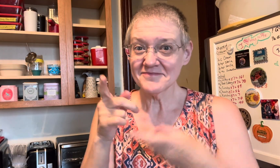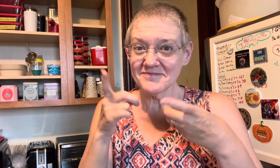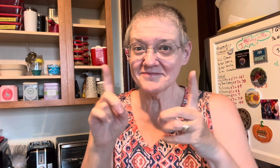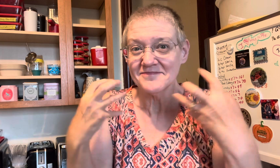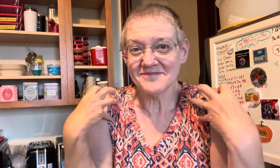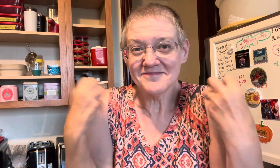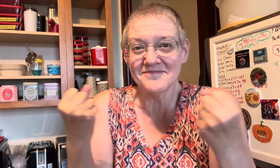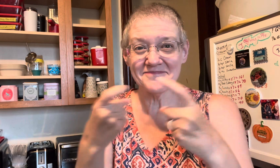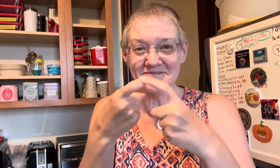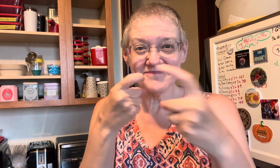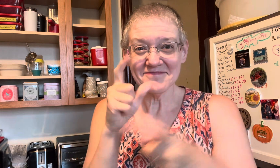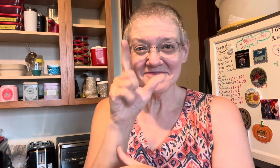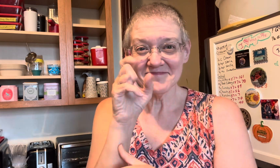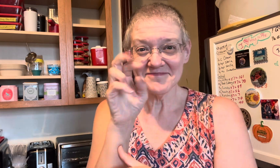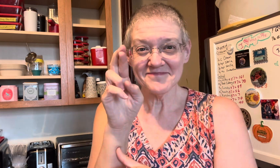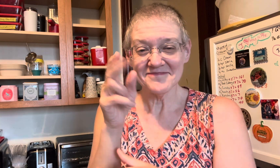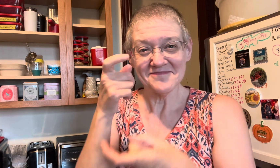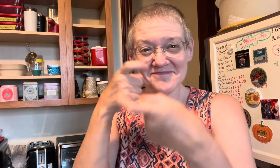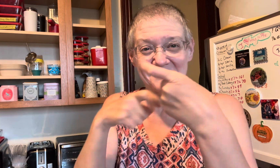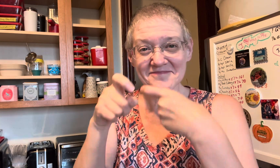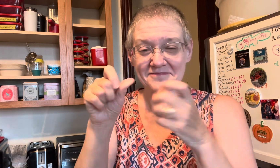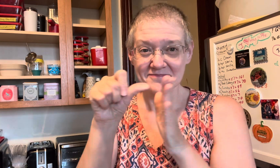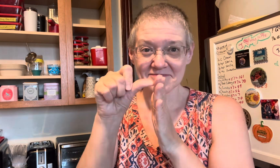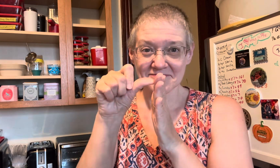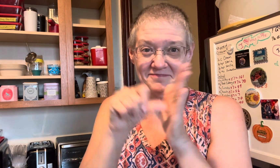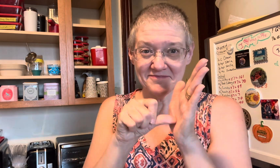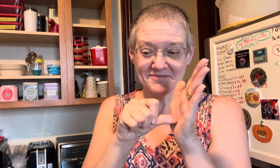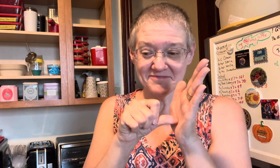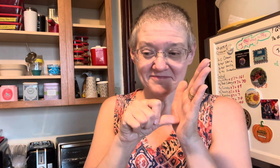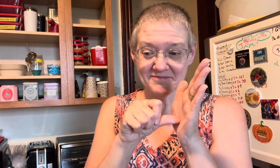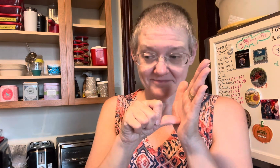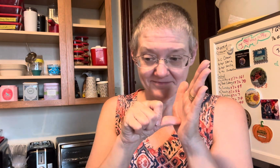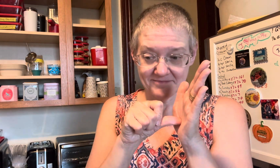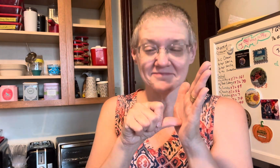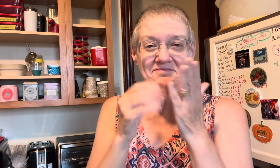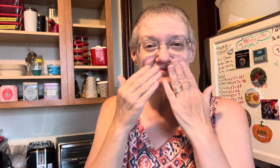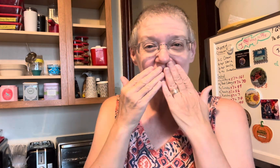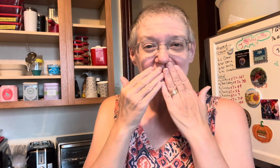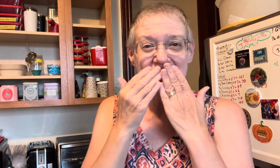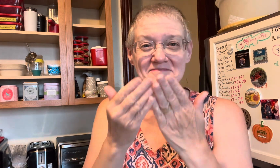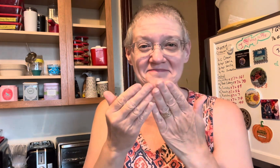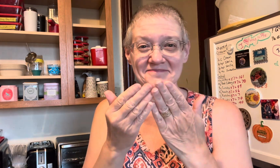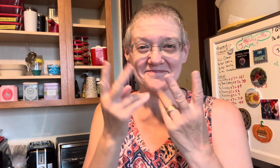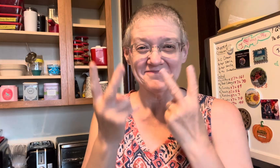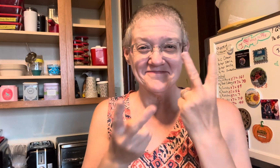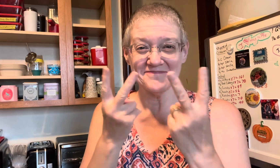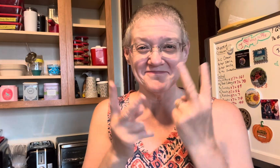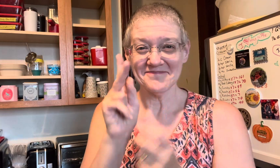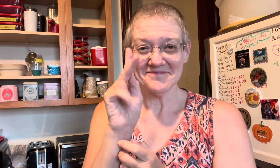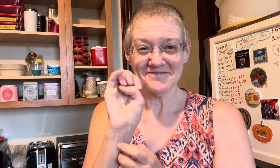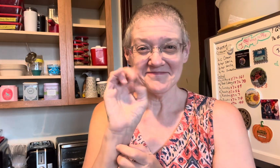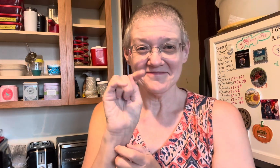transplant surgery. Thank you for visiting Keto Living with Dale and Judith. See you